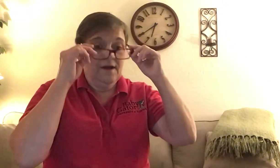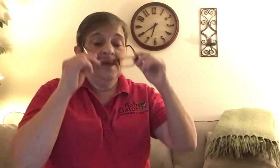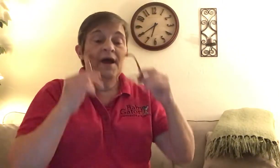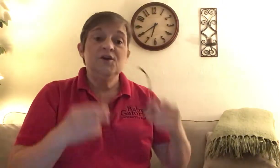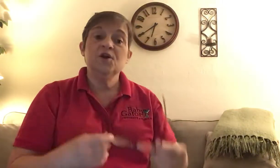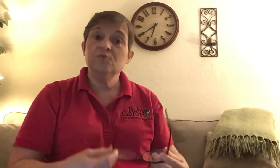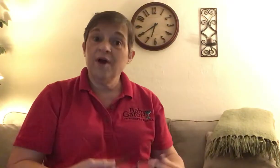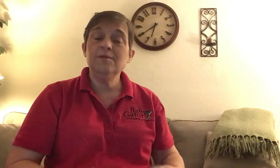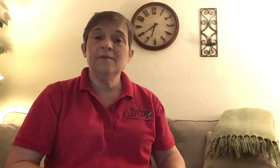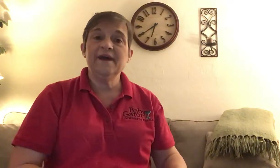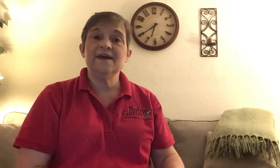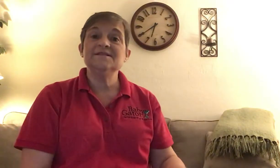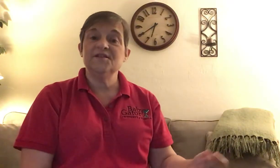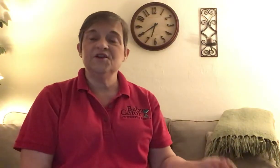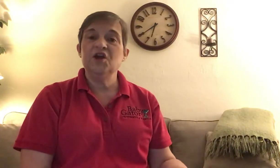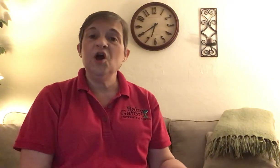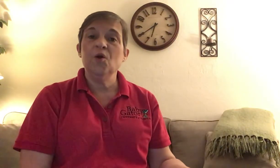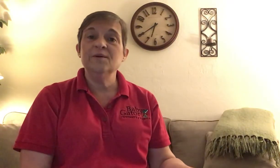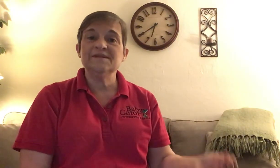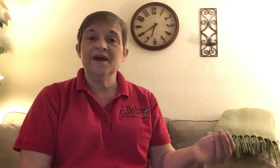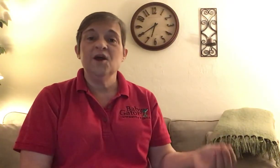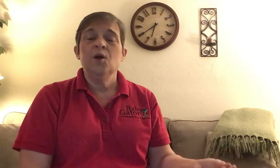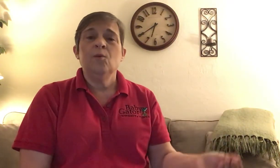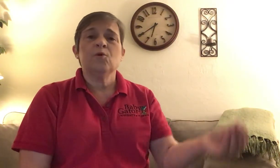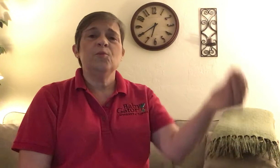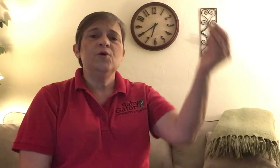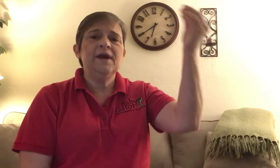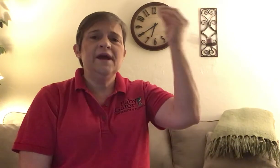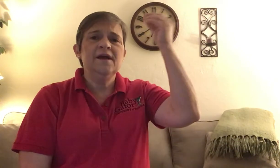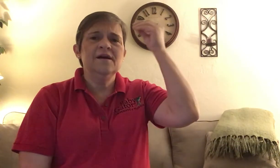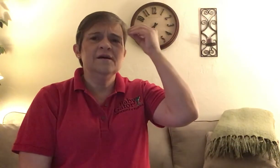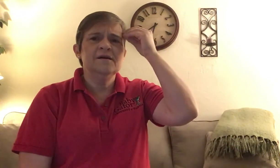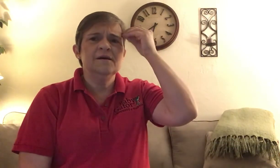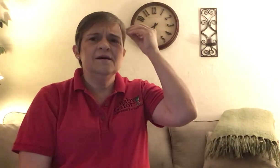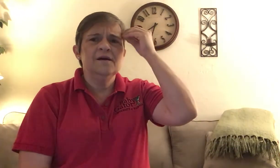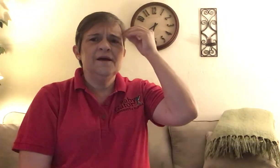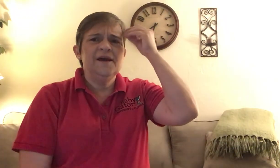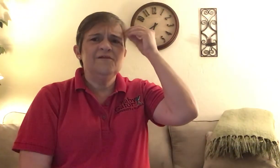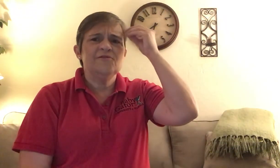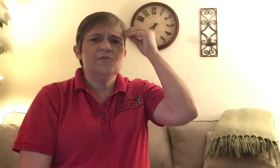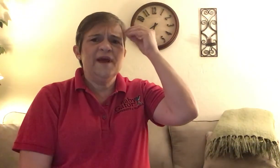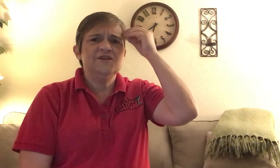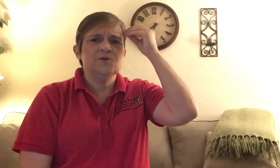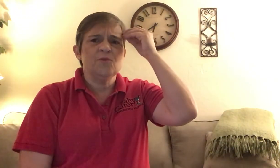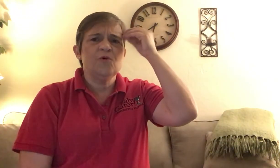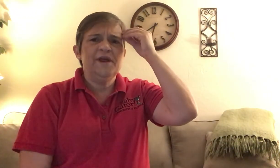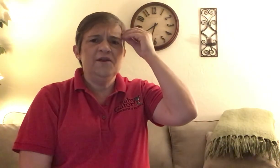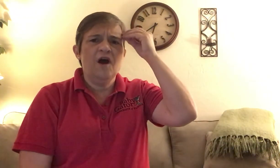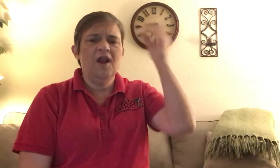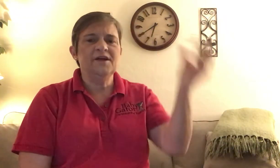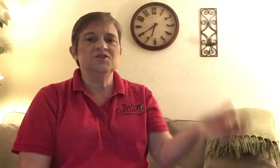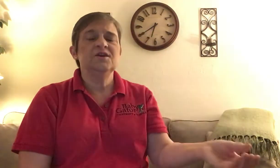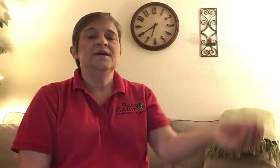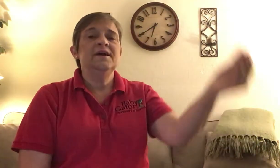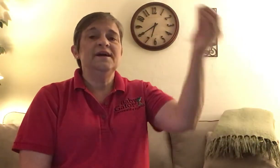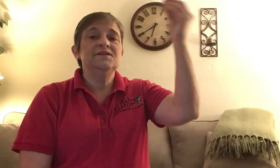And you can probably guess that the know is like we're putting information, we're putting knowledge into